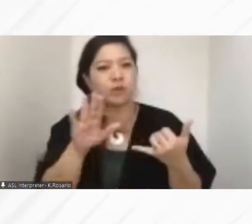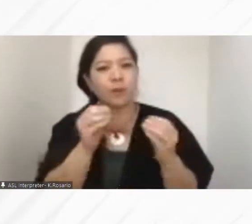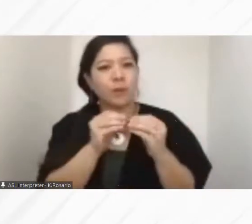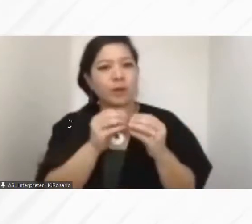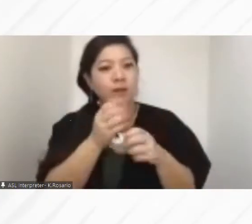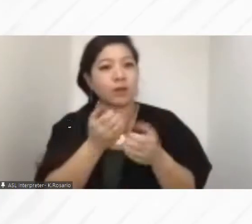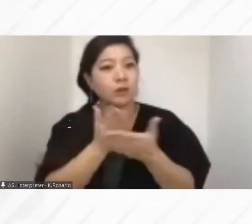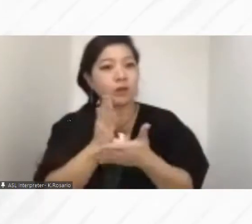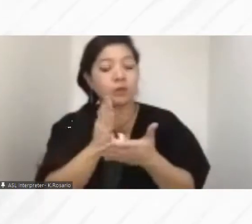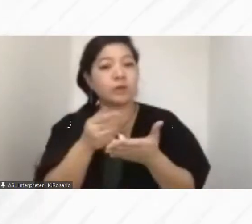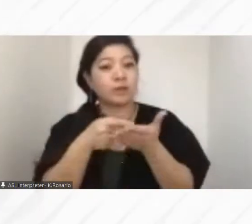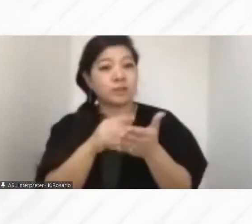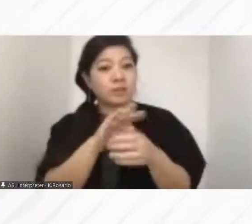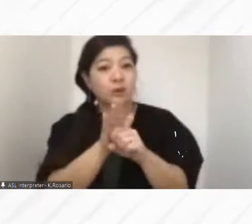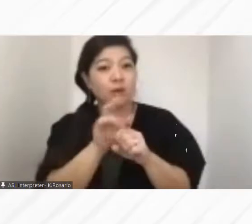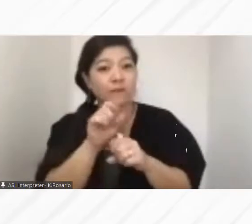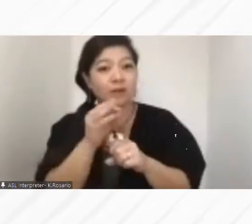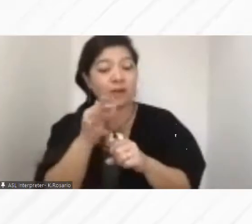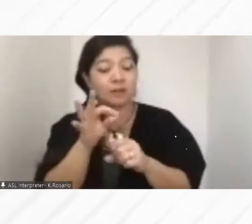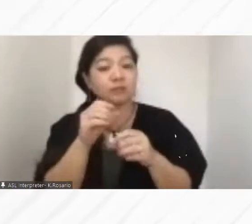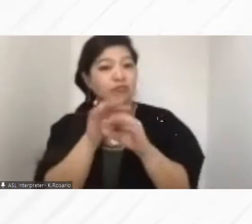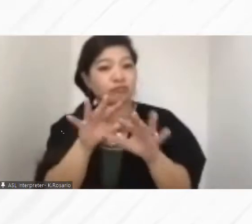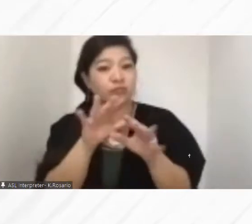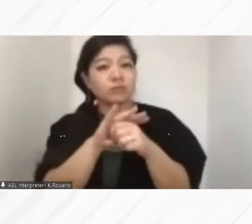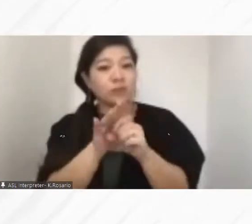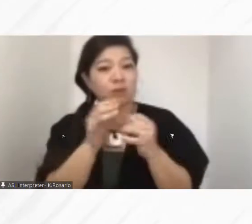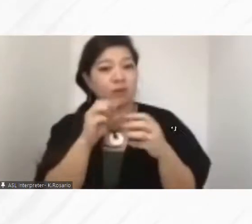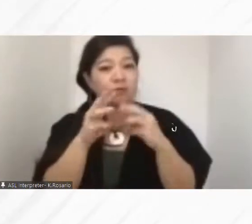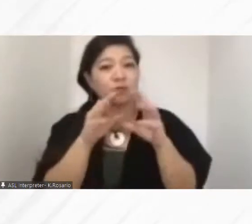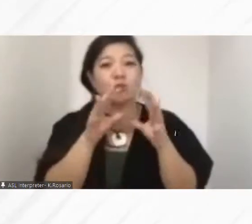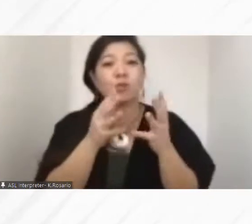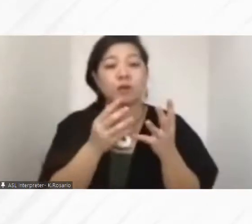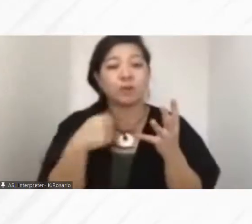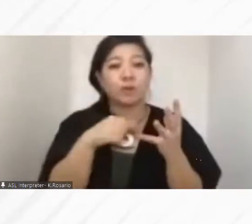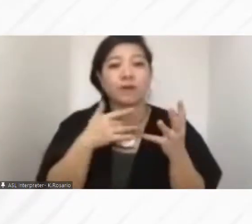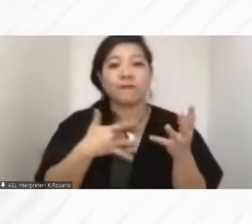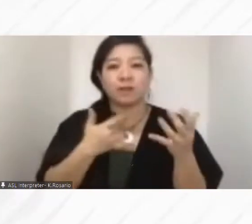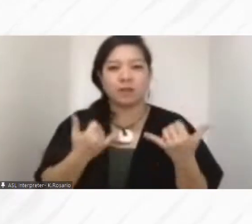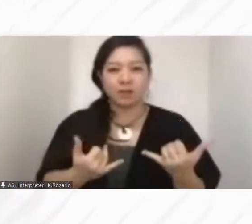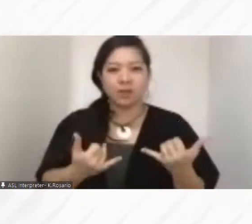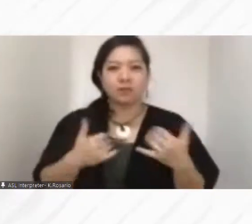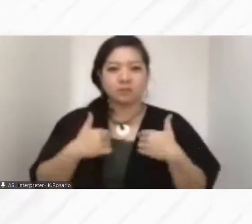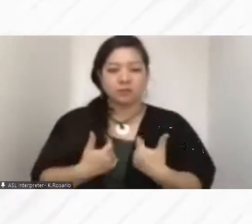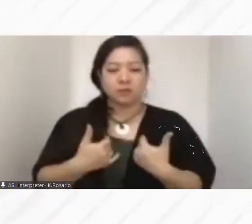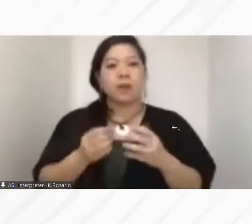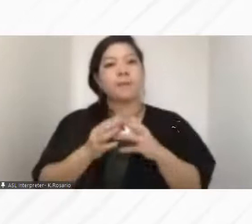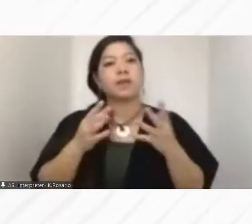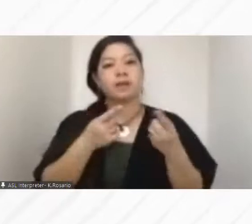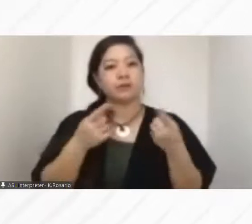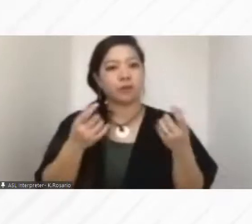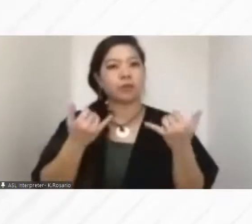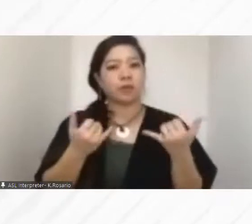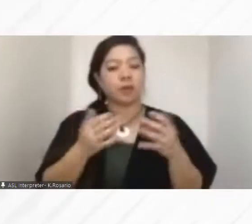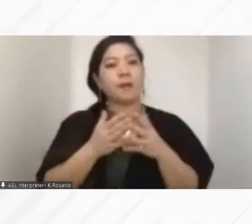this pandemic. And even though we have fatigue right now, understand that many of you and many of